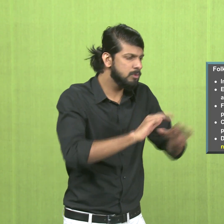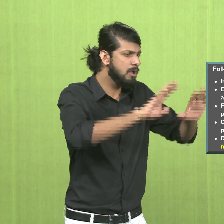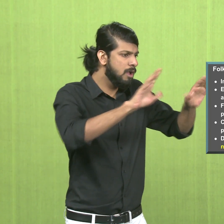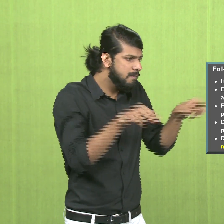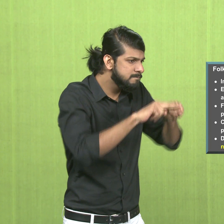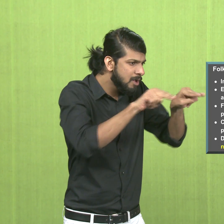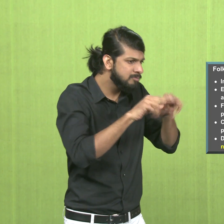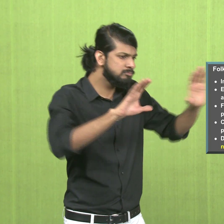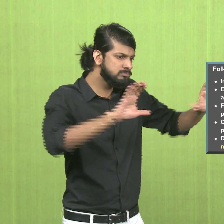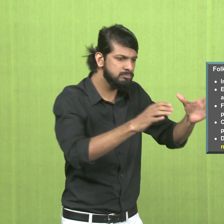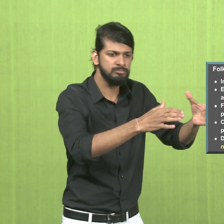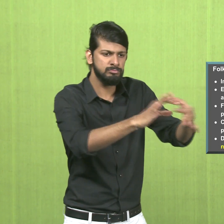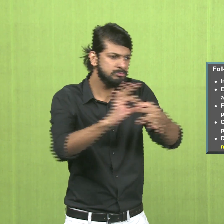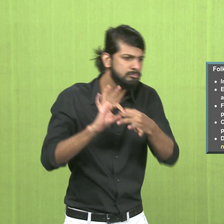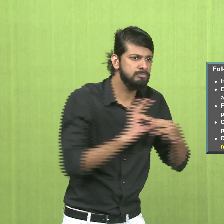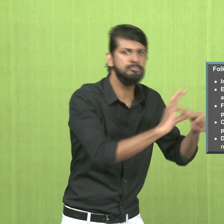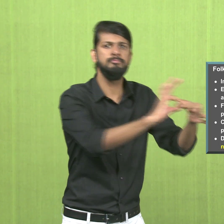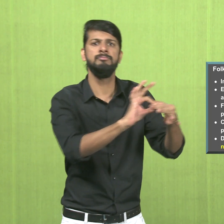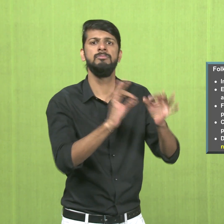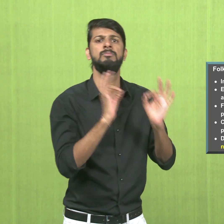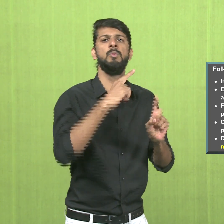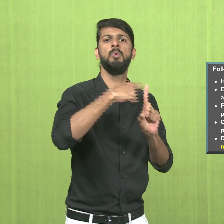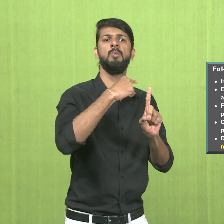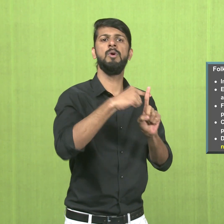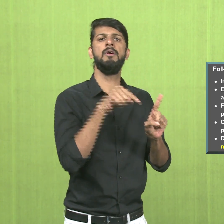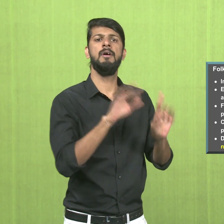example, if there is a good harvest or a good crop, or